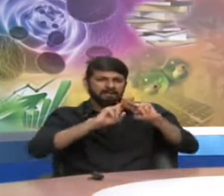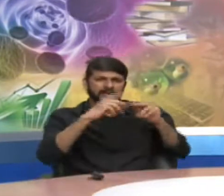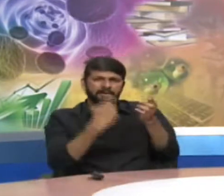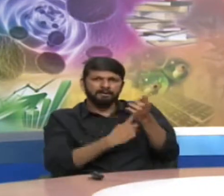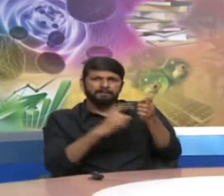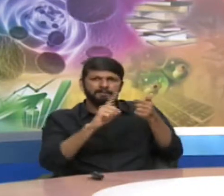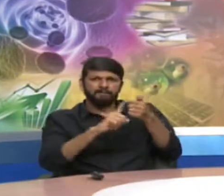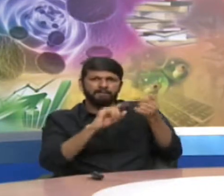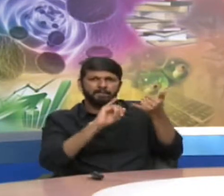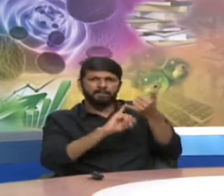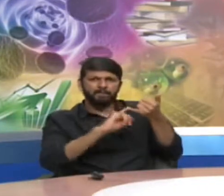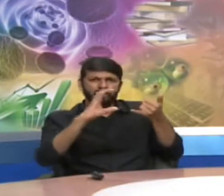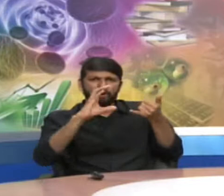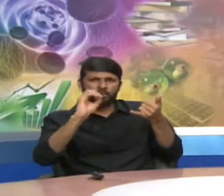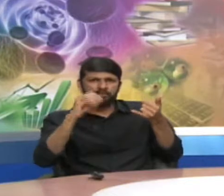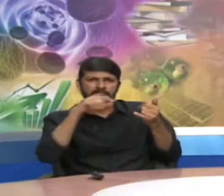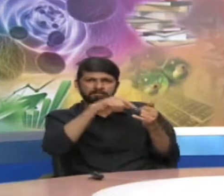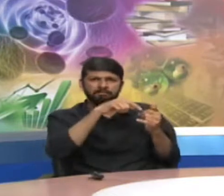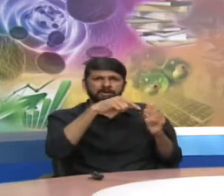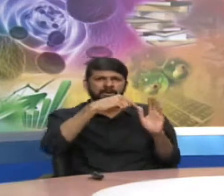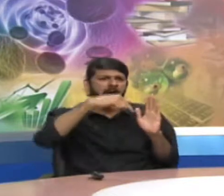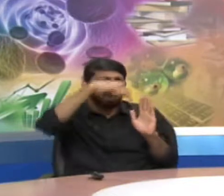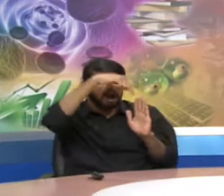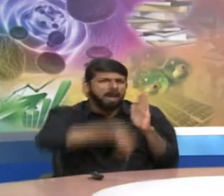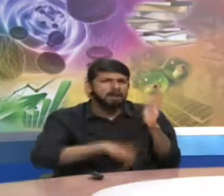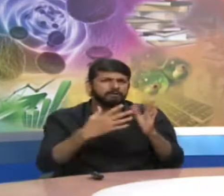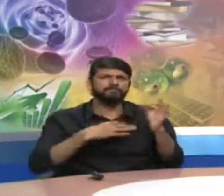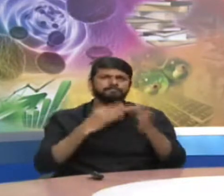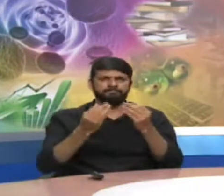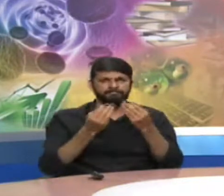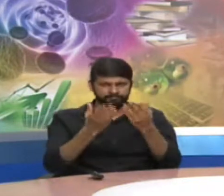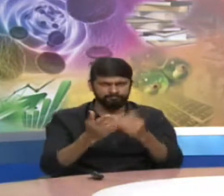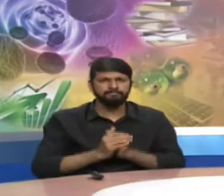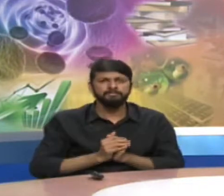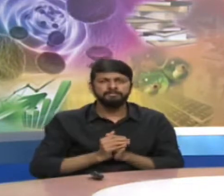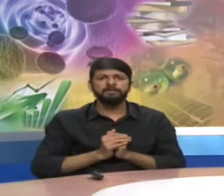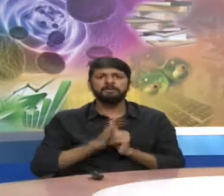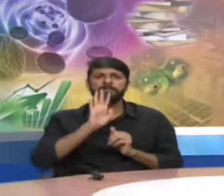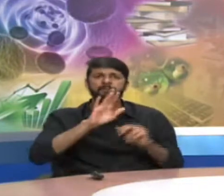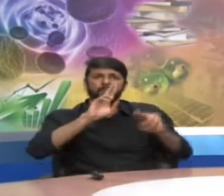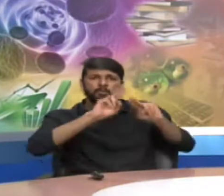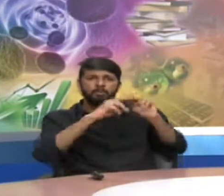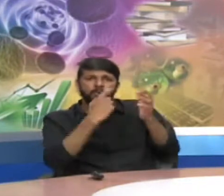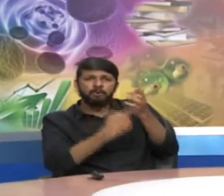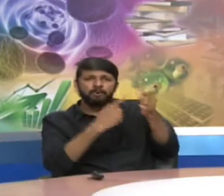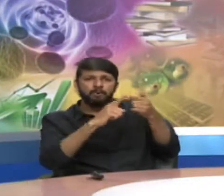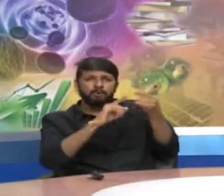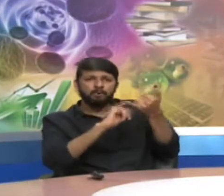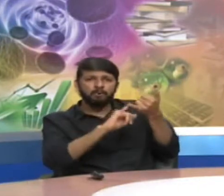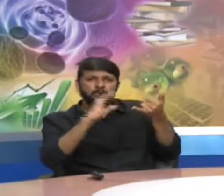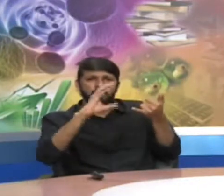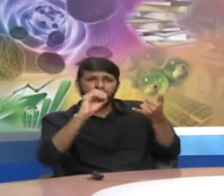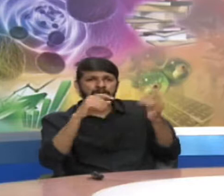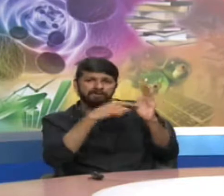So let us see what is the basic information about fresco, and I will explain you that.